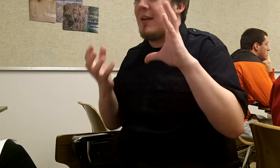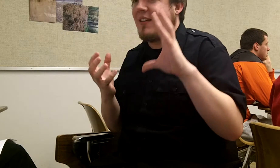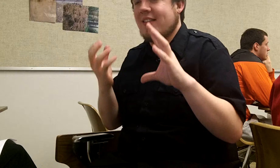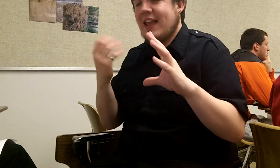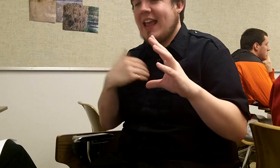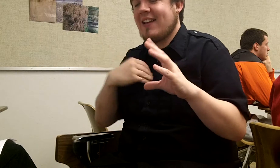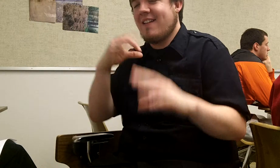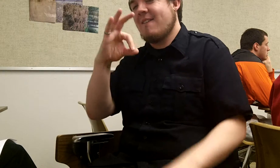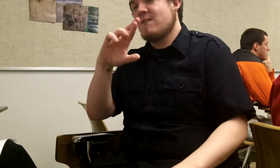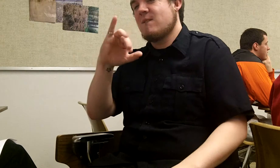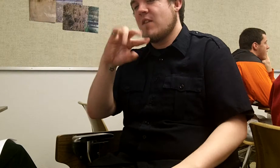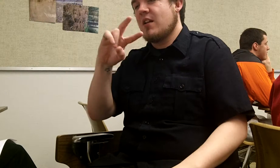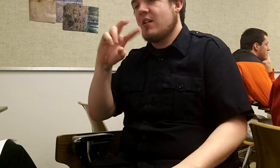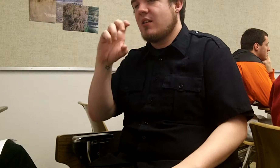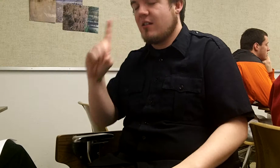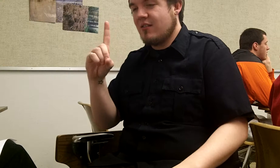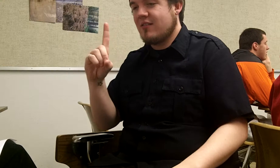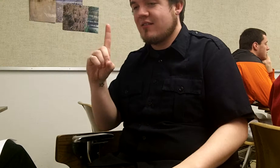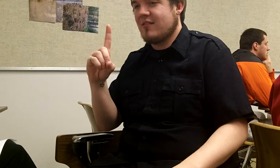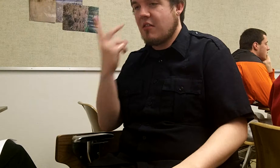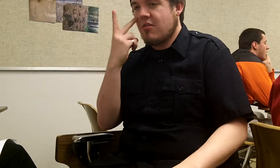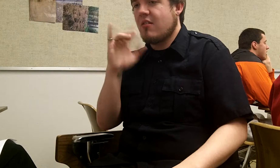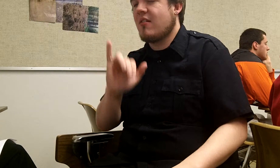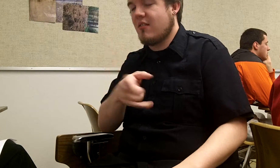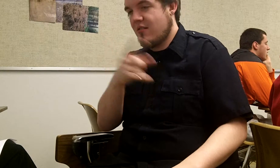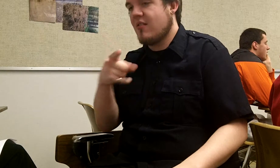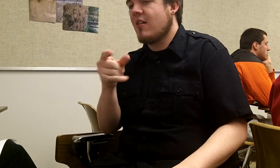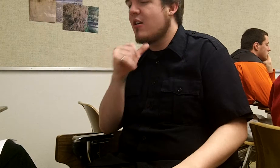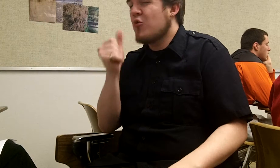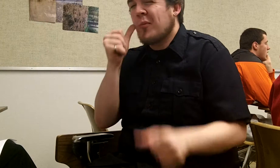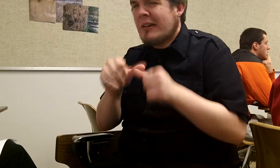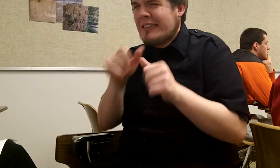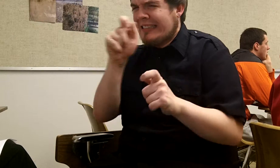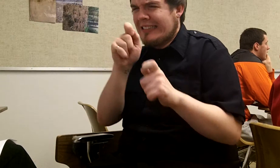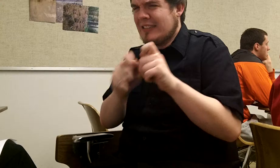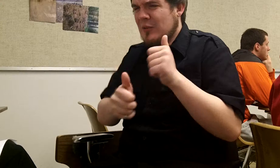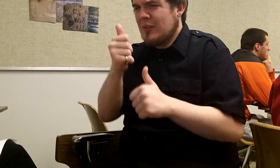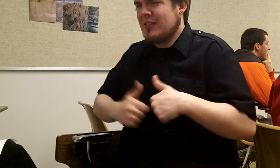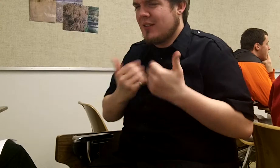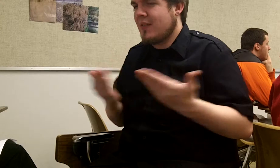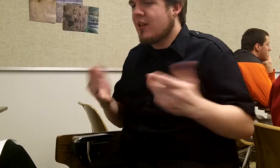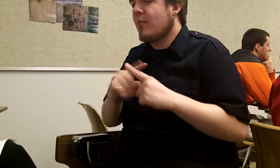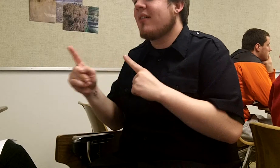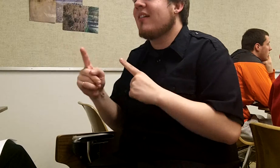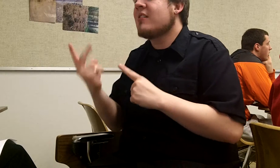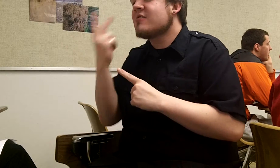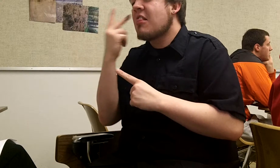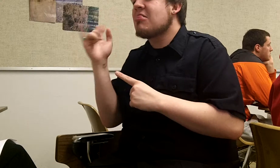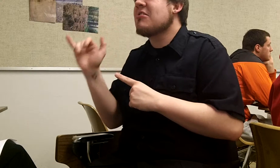appearance. And I actually don't remember what organism it was. Same, if this protein wasn't working, they had a very disheveled appearance. And this